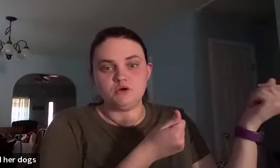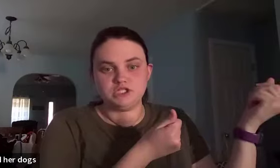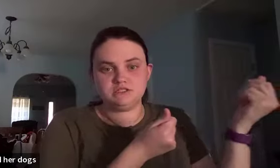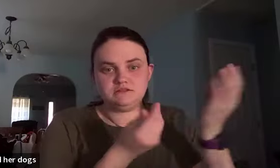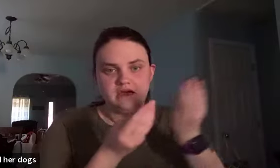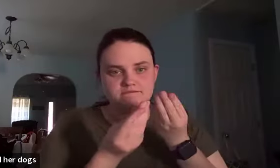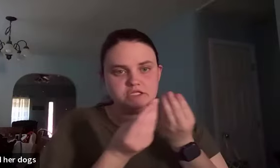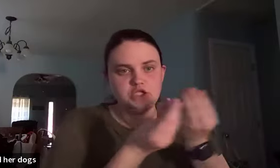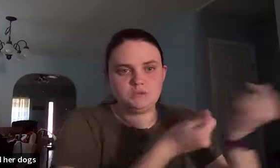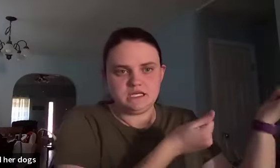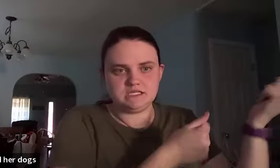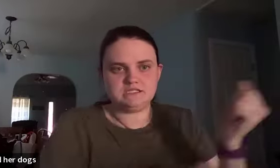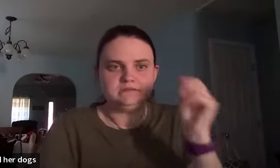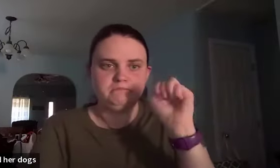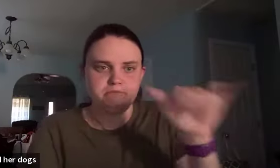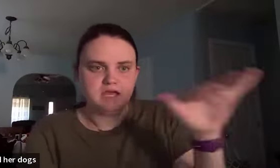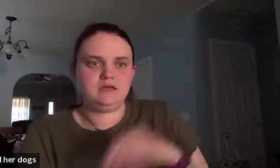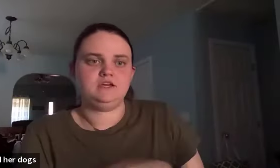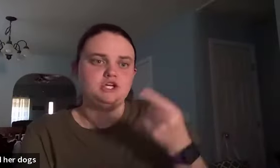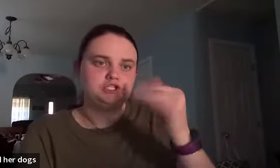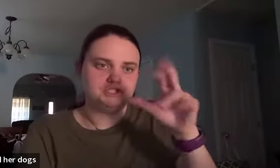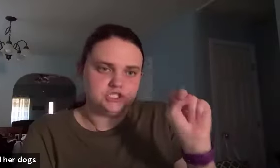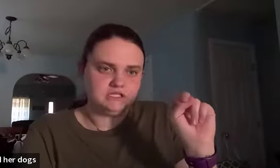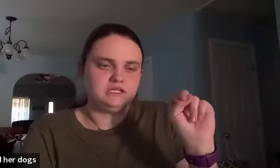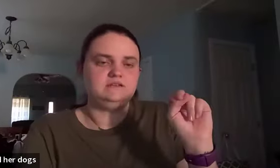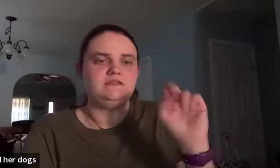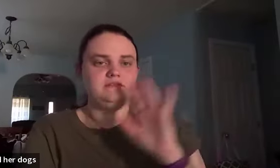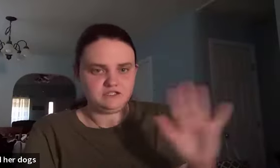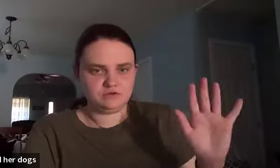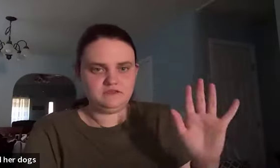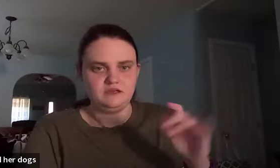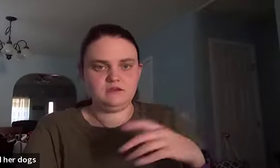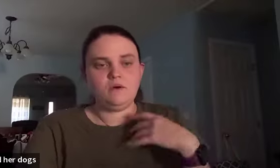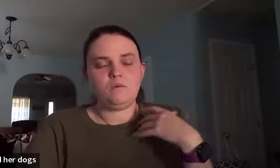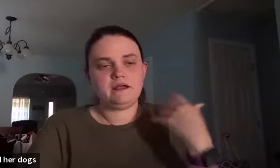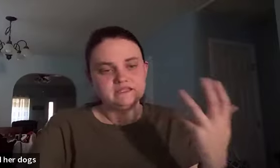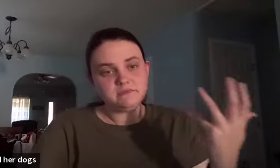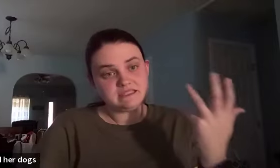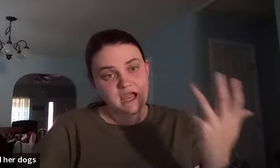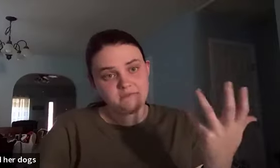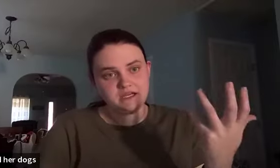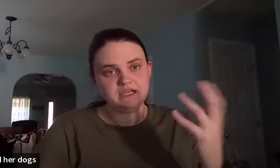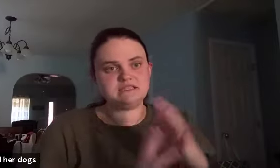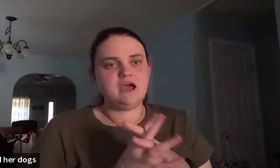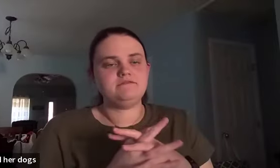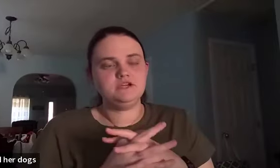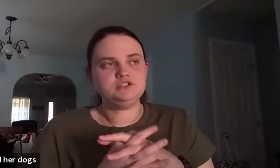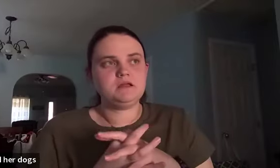motion, that fluidness. May, Gillian, that sort of thing. What ends up is happening is that finger